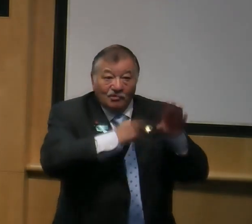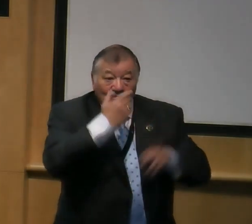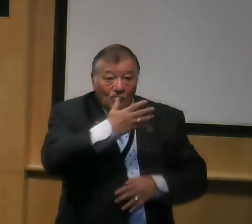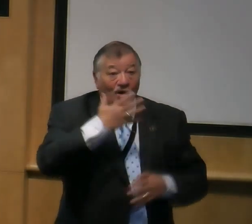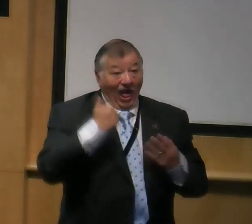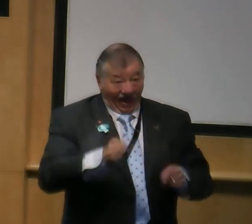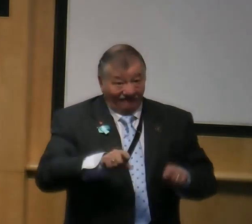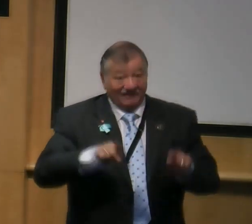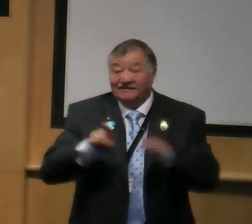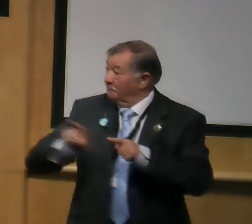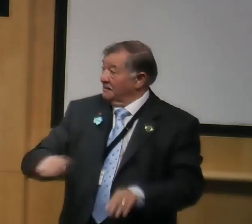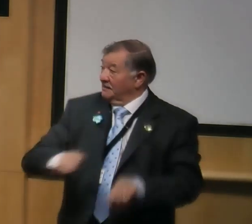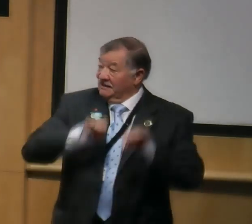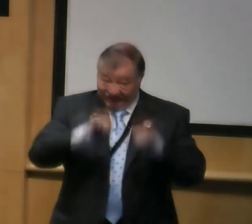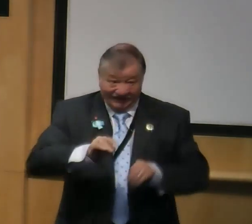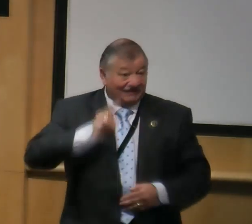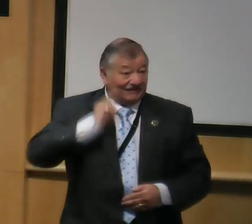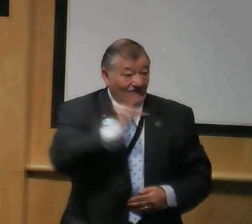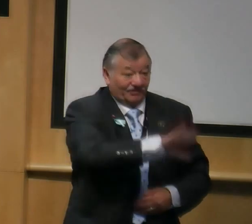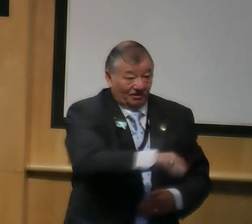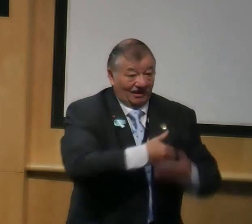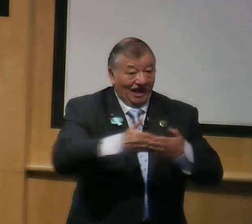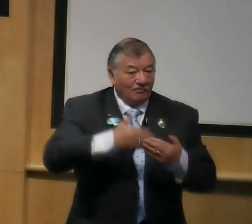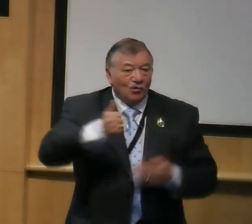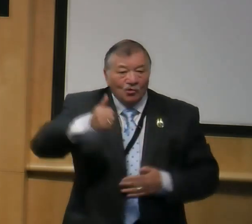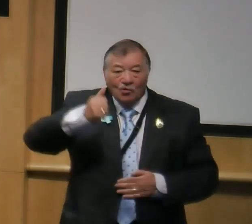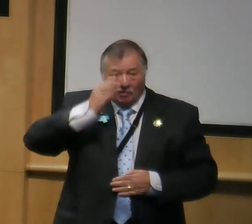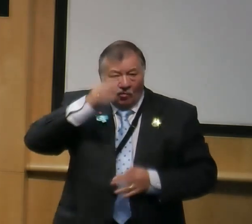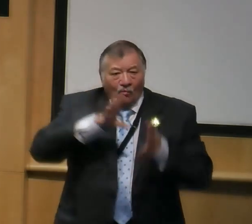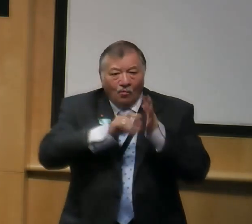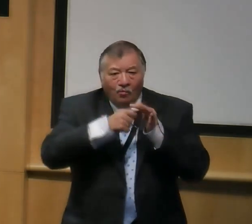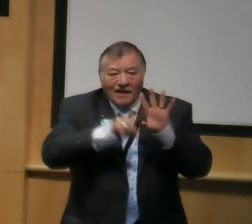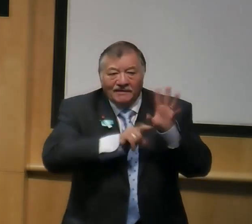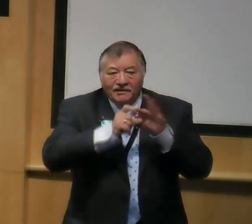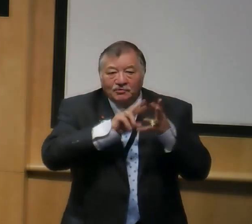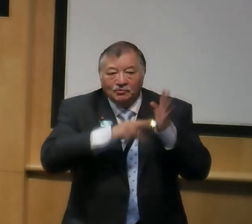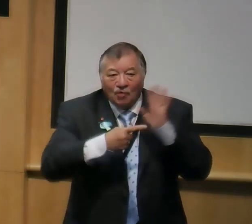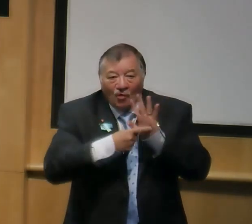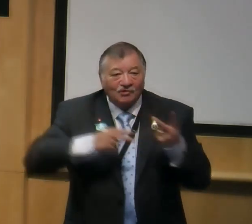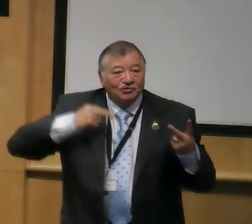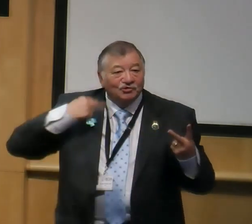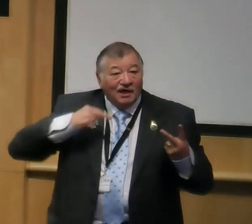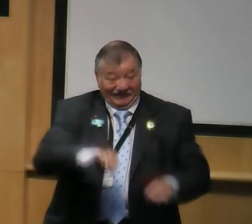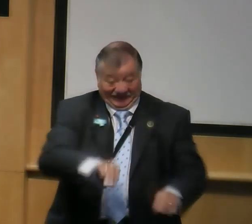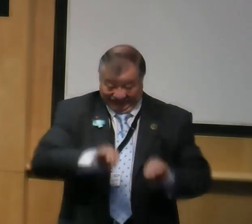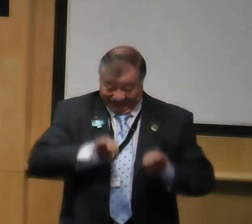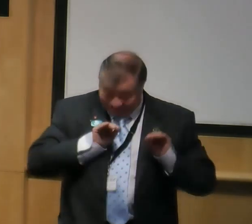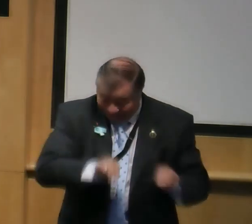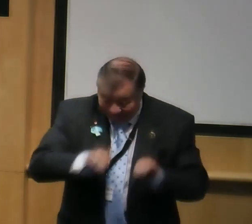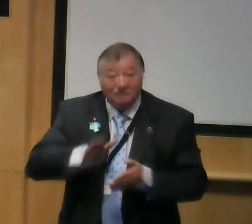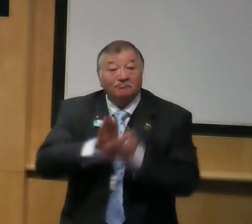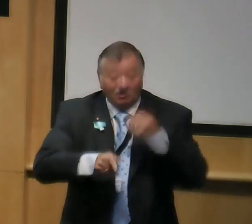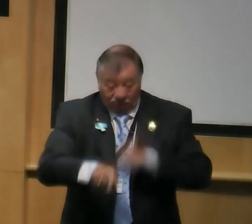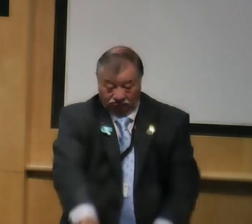different places. Now, at Derby School, they have deaf children there. And Wendy Dorrance and Jerry Hanford, they're teaching